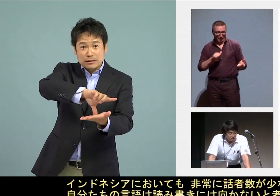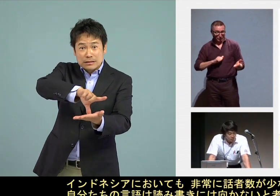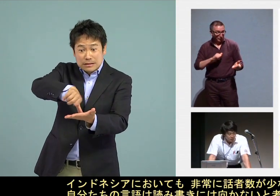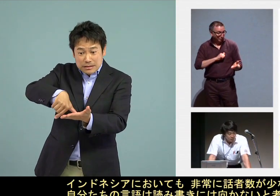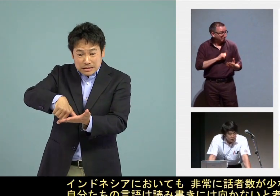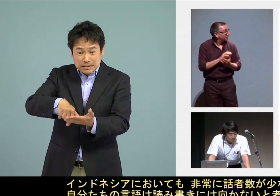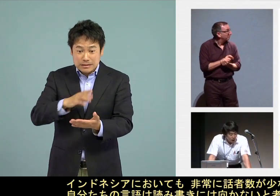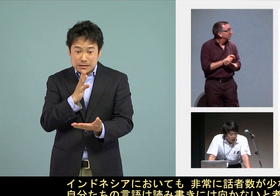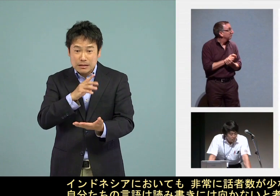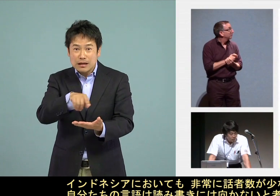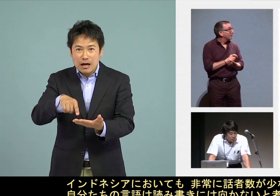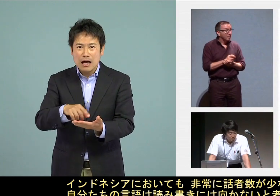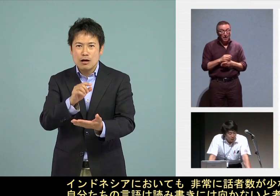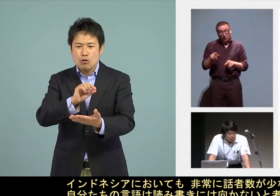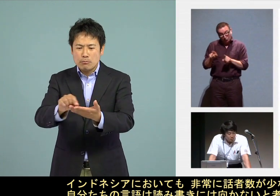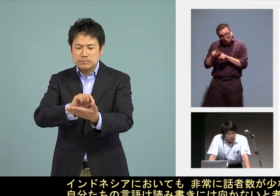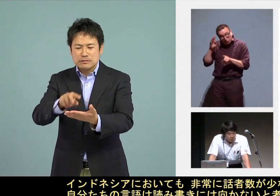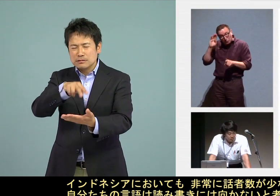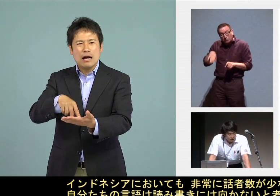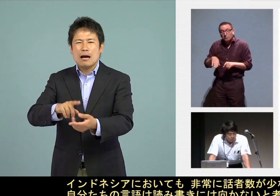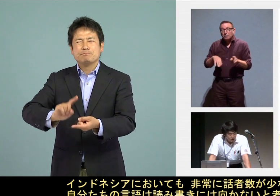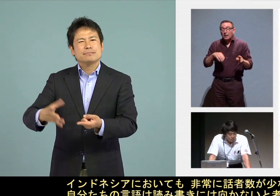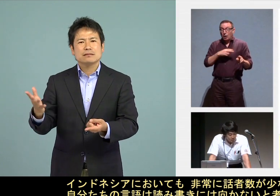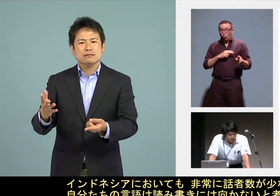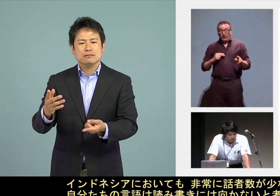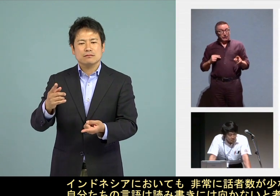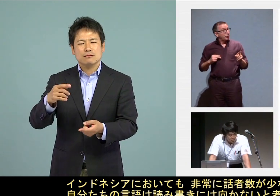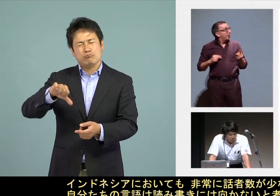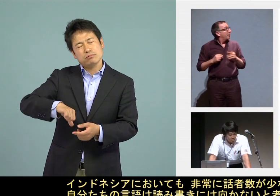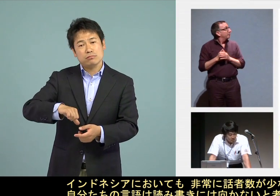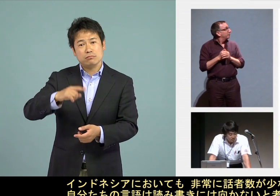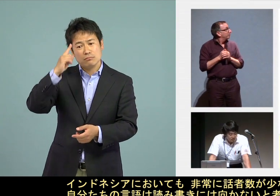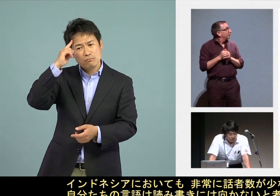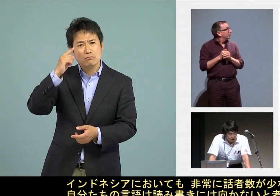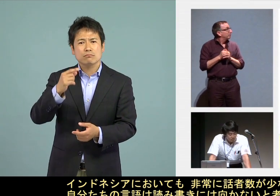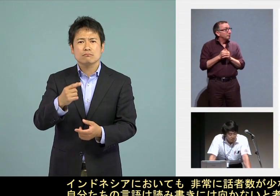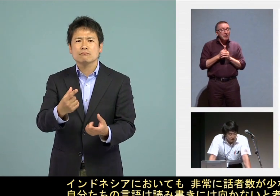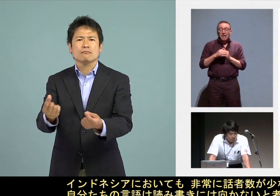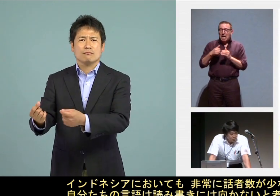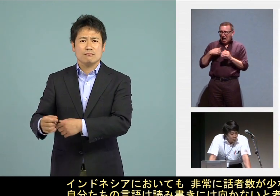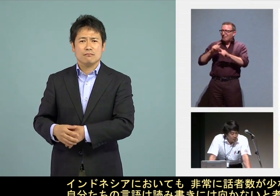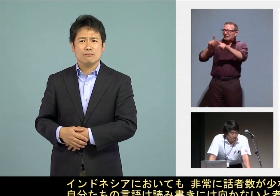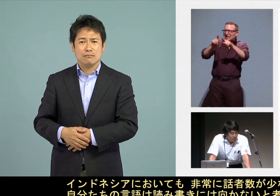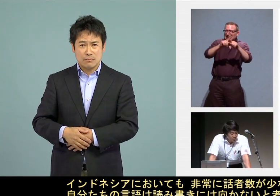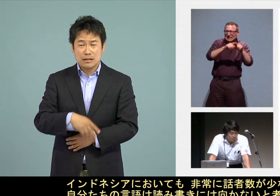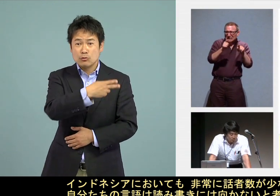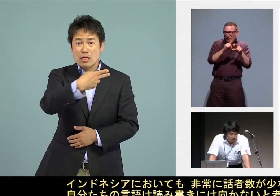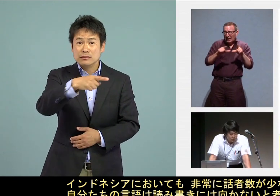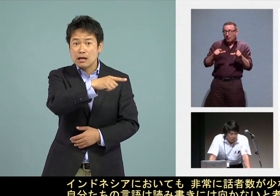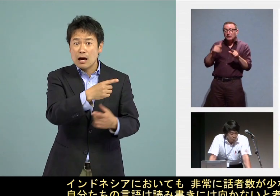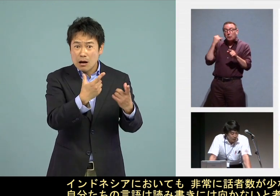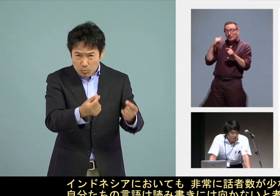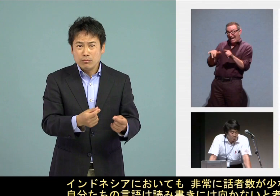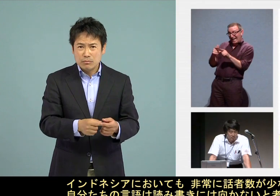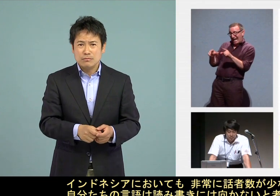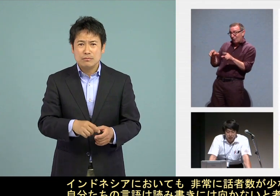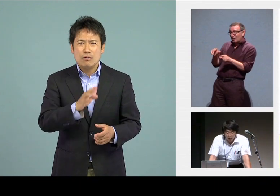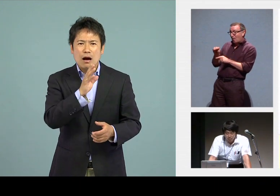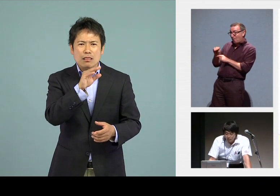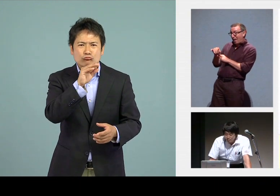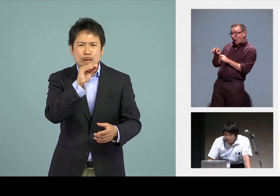Also in Indonesia, most minority language speakers perceive their languages to be unsuited for